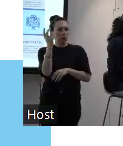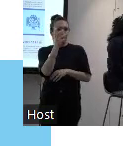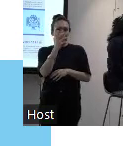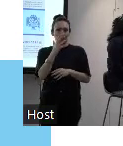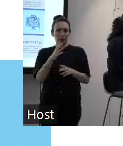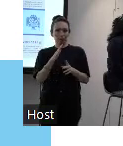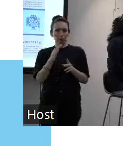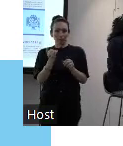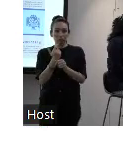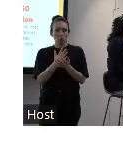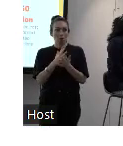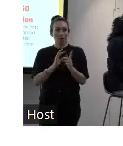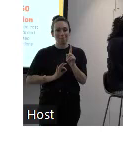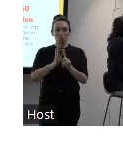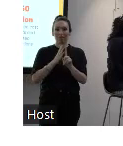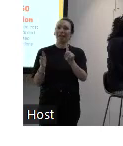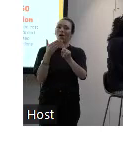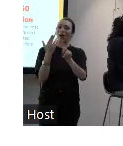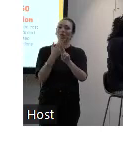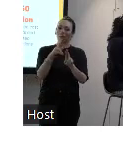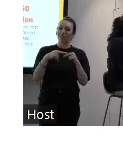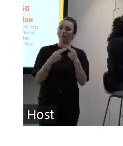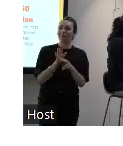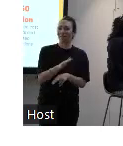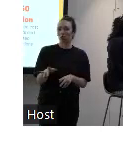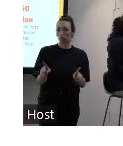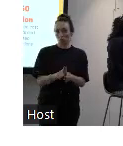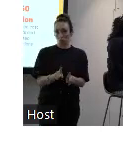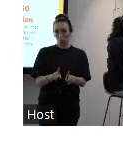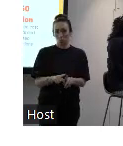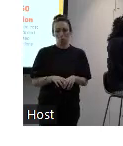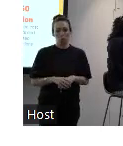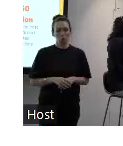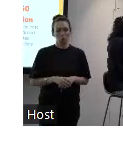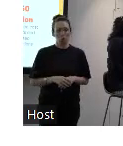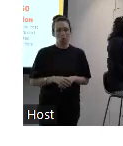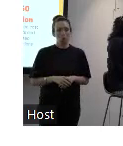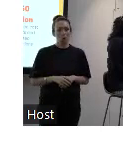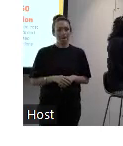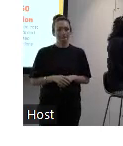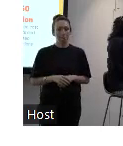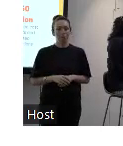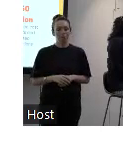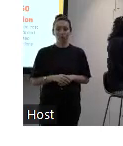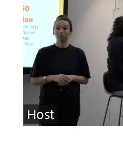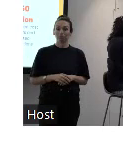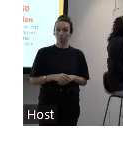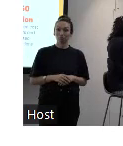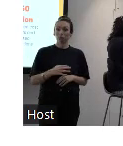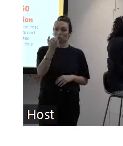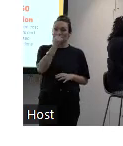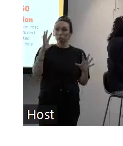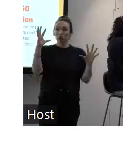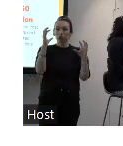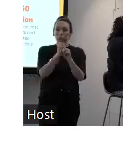improving outcomes of children and families. Excellent. So to provide a brief overview, as we've discussed, we know that 1 in 10